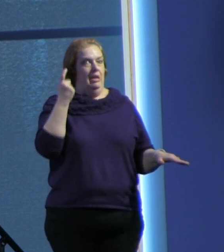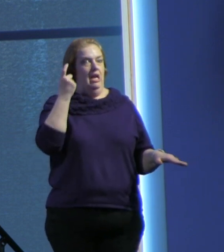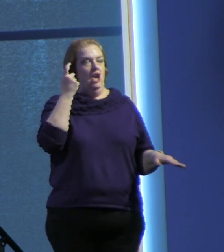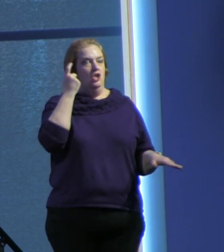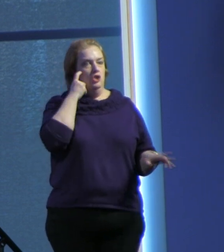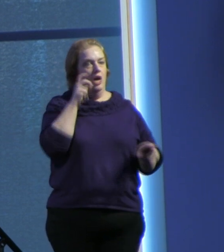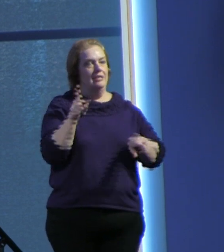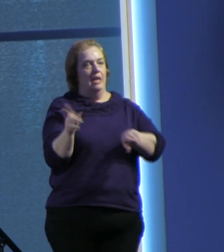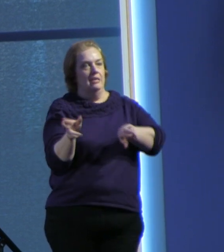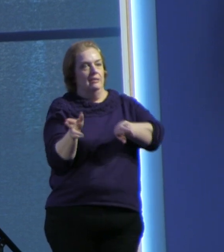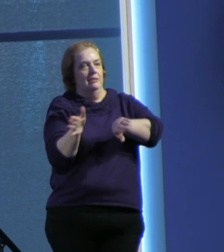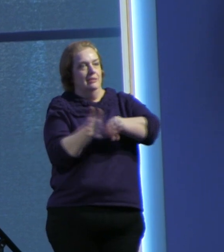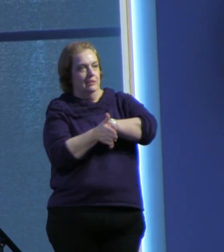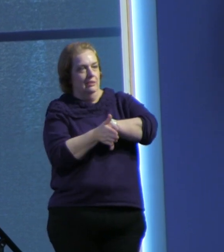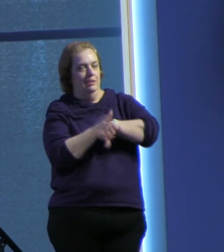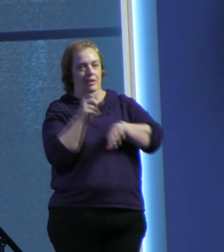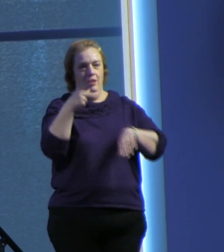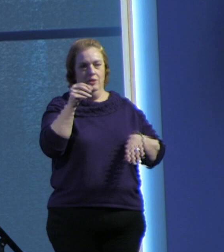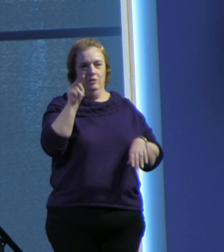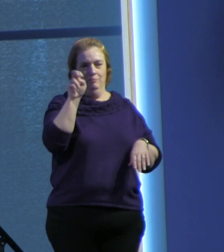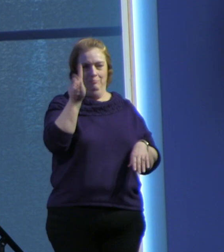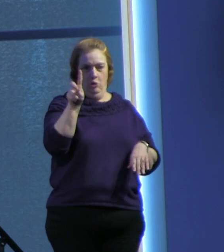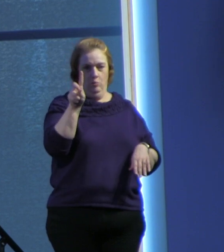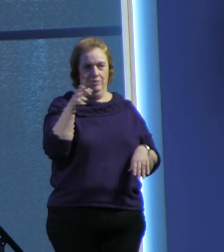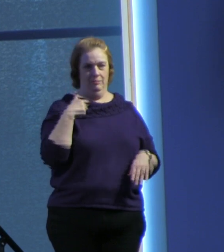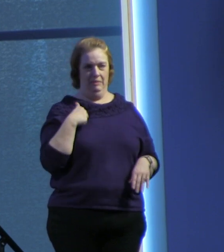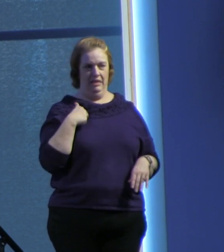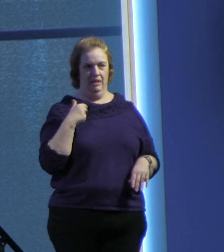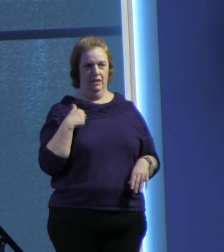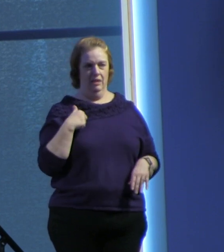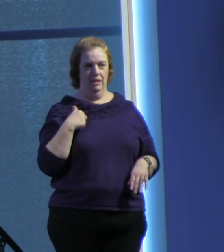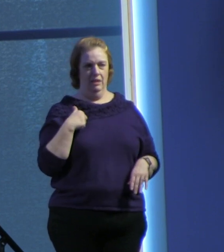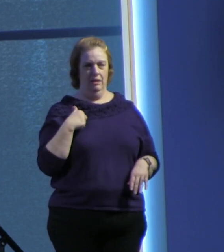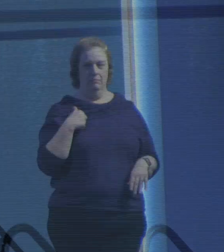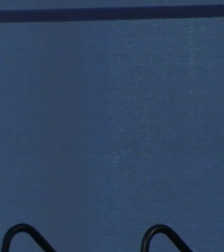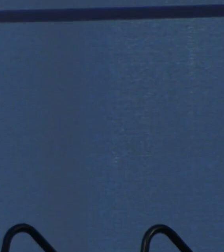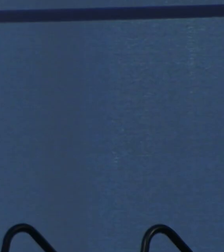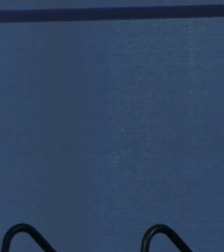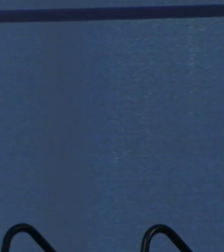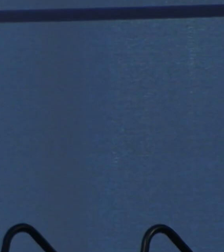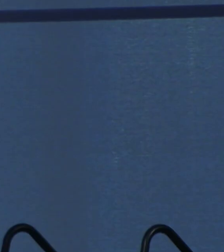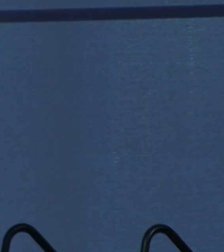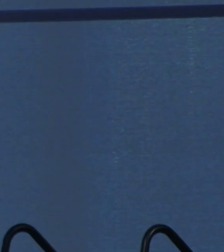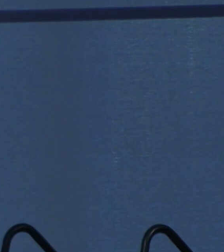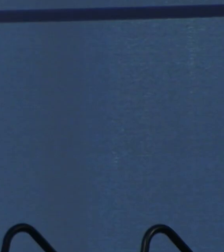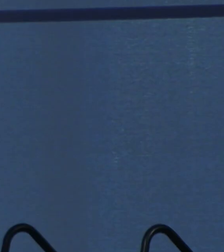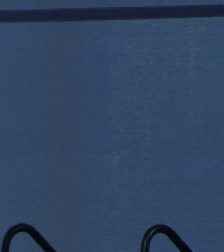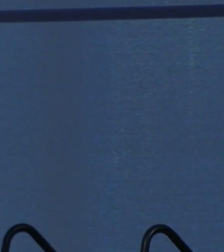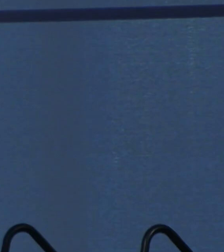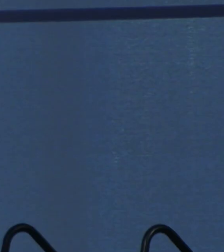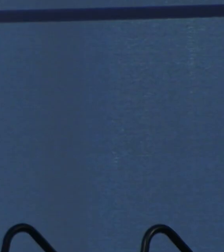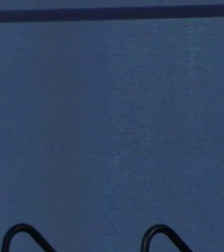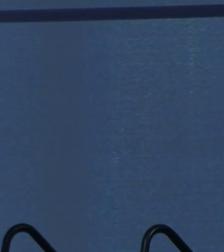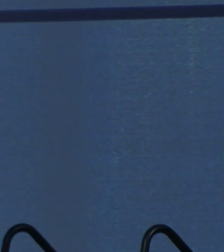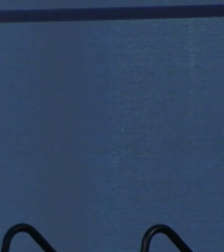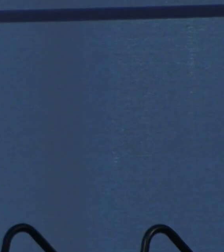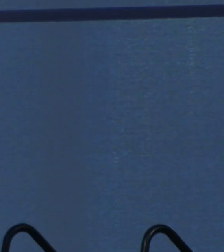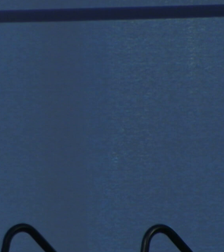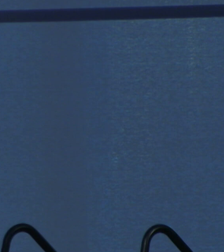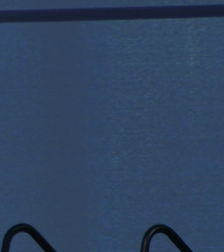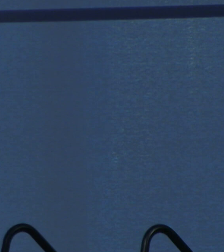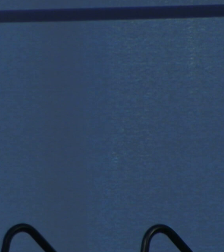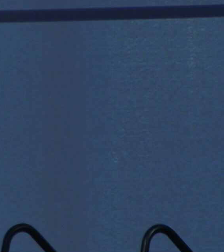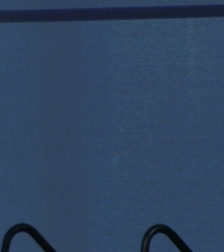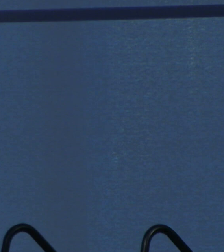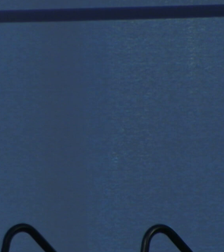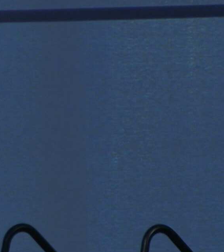spooned me. And we're in the middle of the ocean on a ship. And I'm like, that's not possible. But of course, we're opening